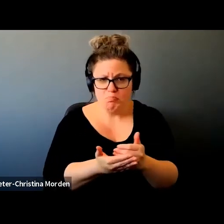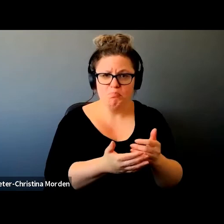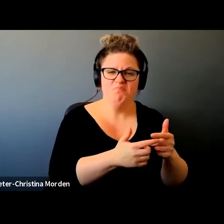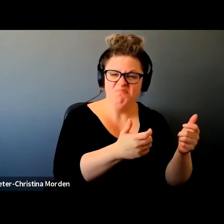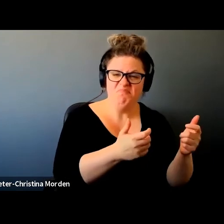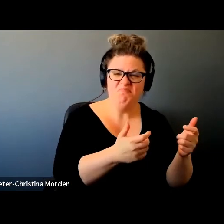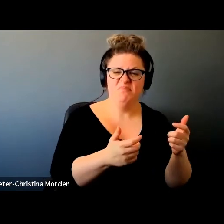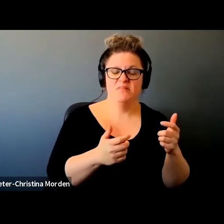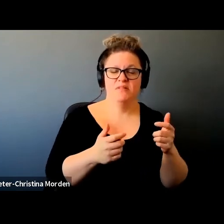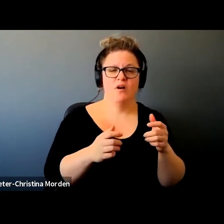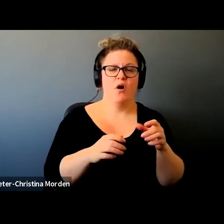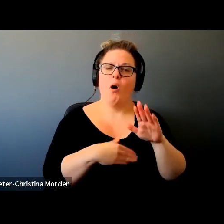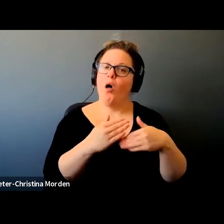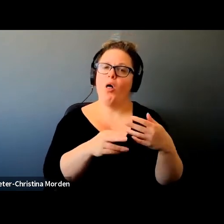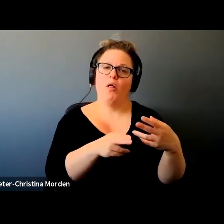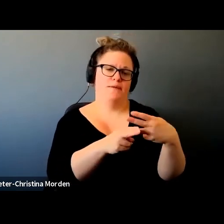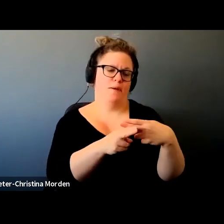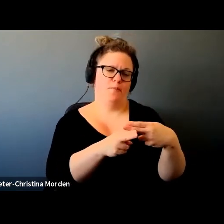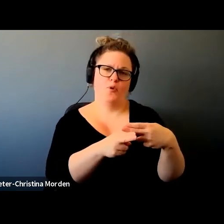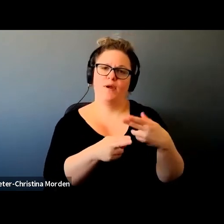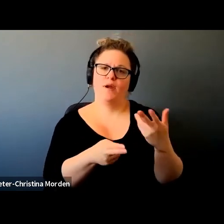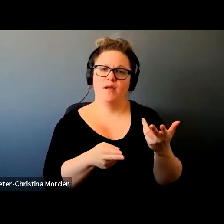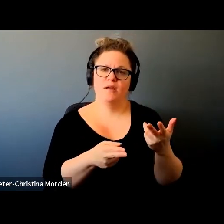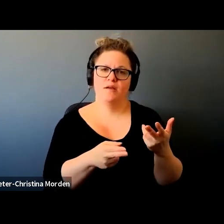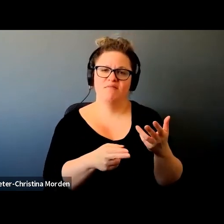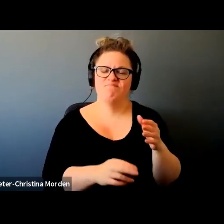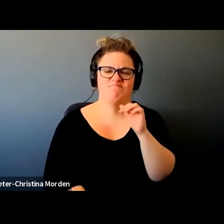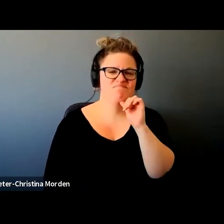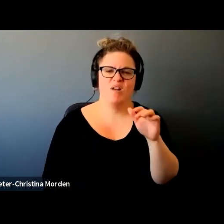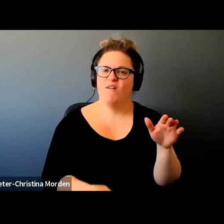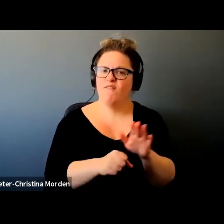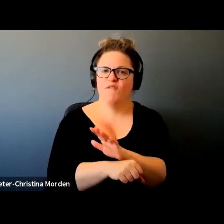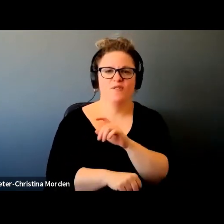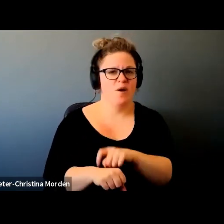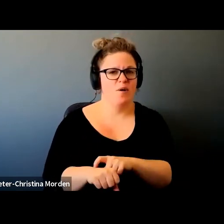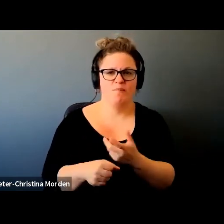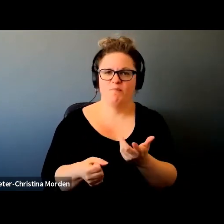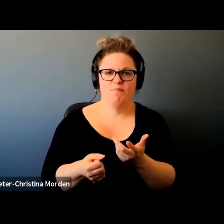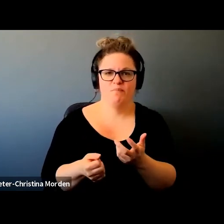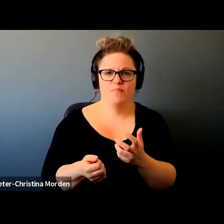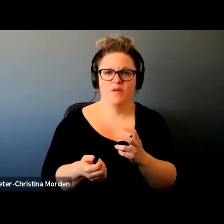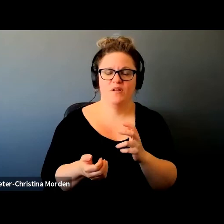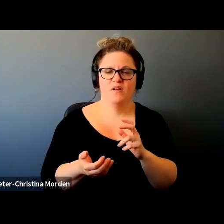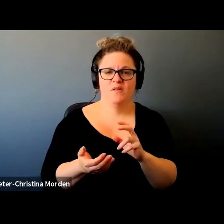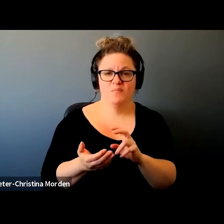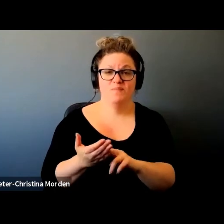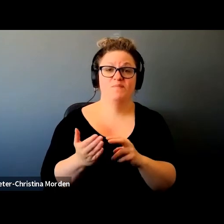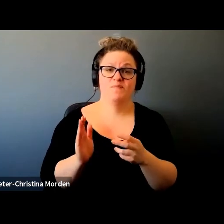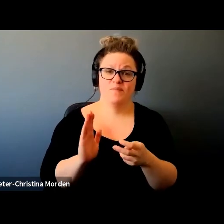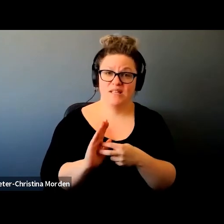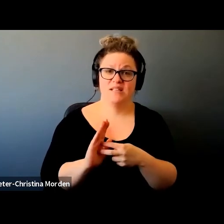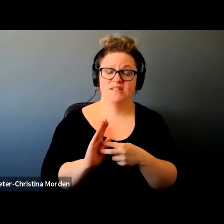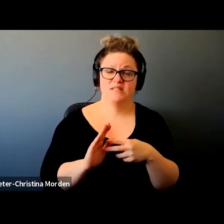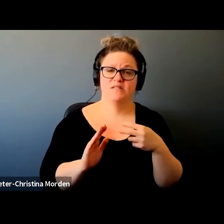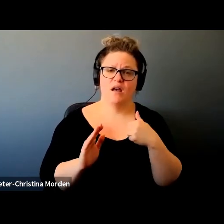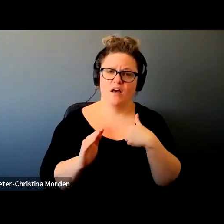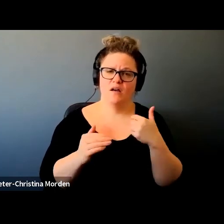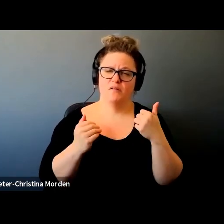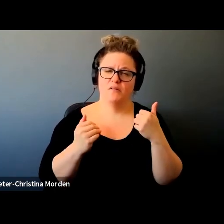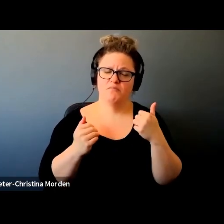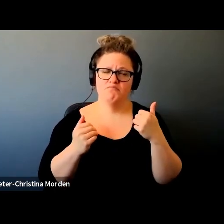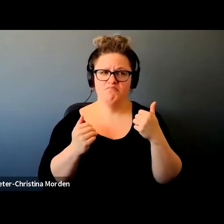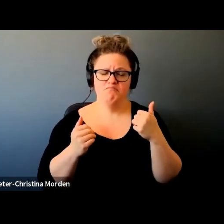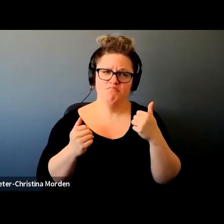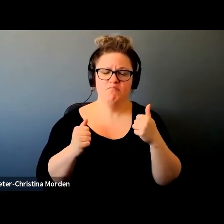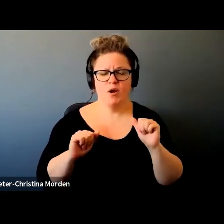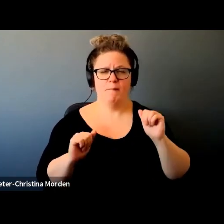nothing's permanent and nothing's full-time. I've sort of managed to find a way where I can balance,